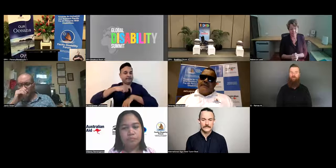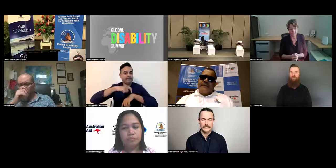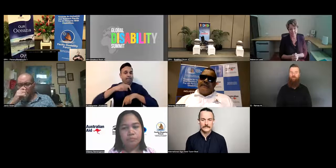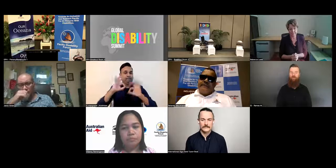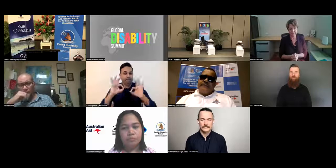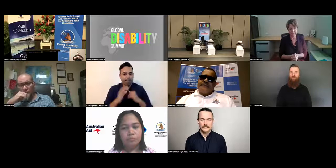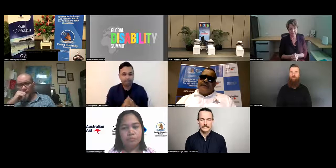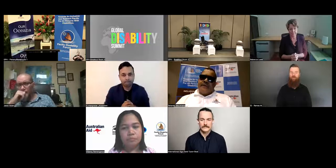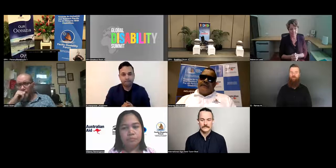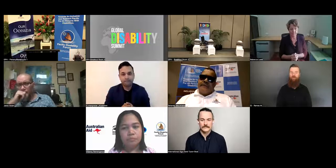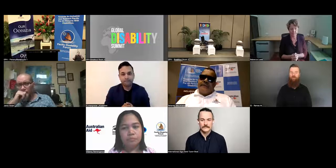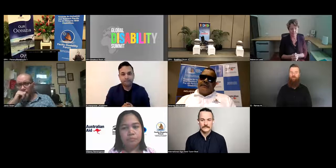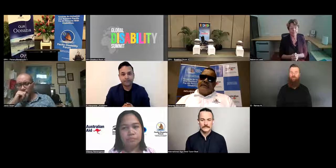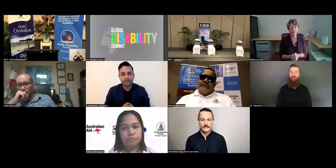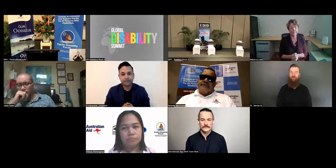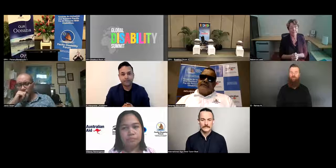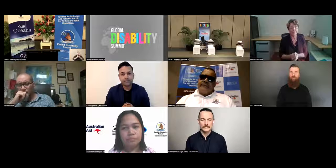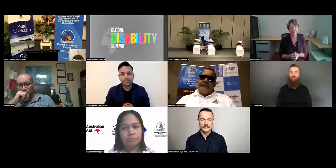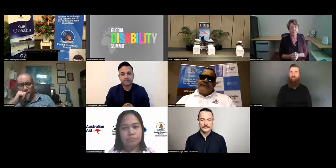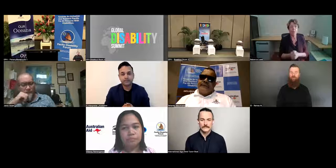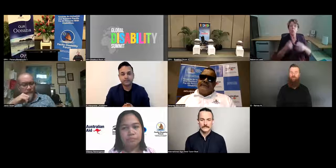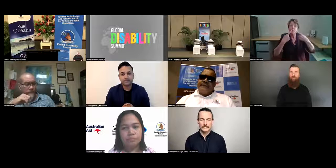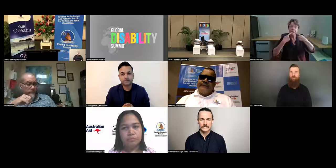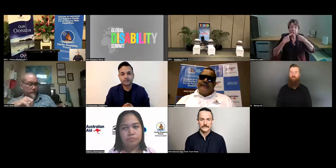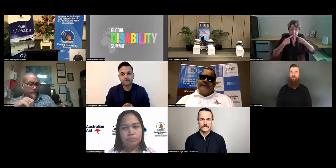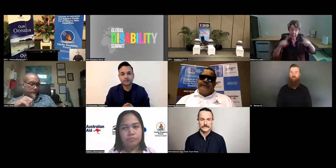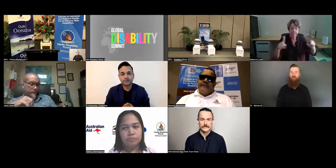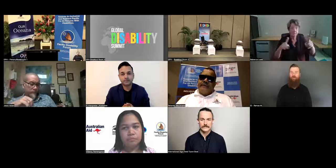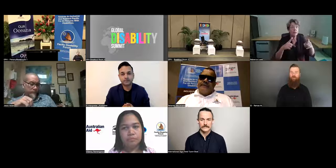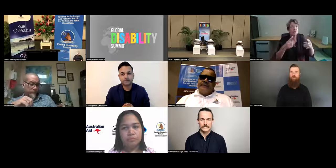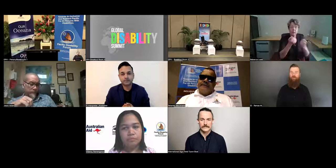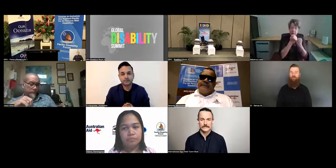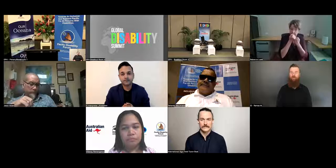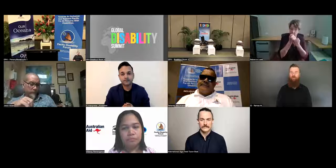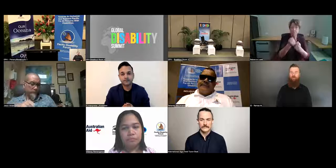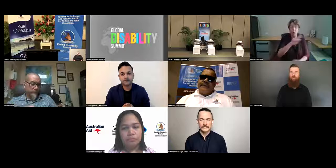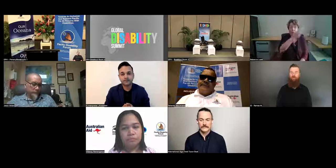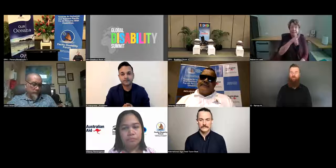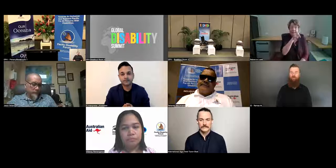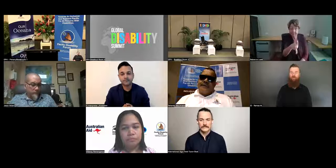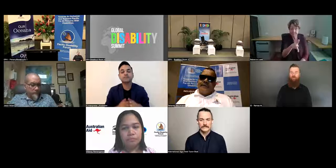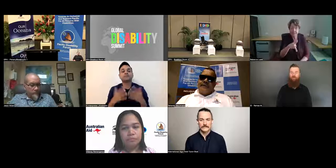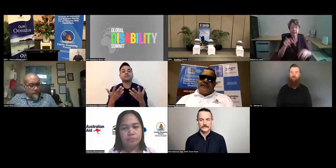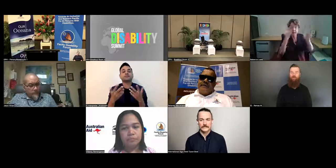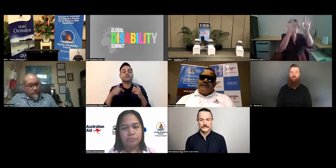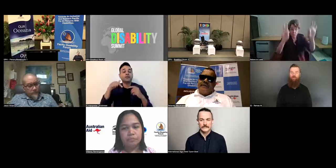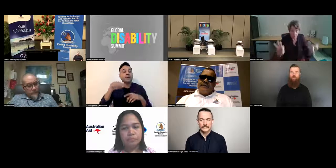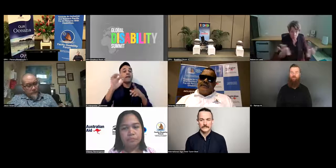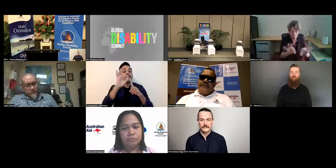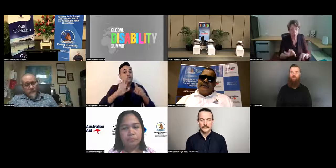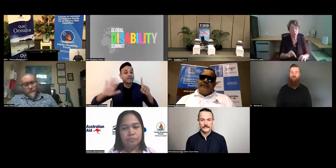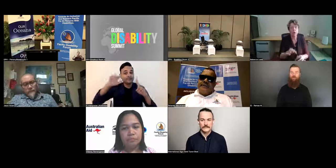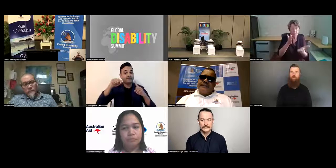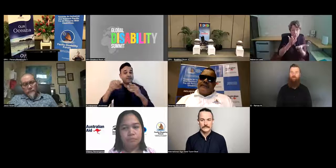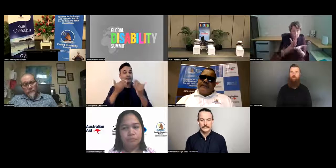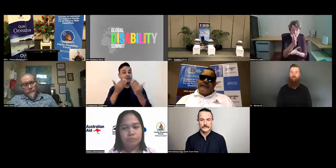And that statement, of course, recognizing the support for the Pacific framework for the rights of persons with disabilities that will